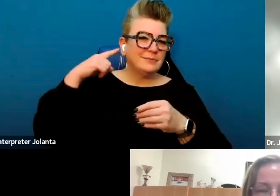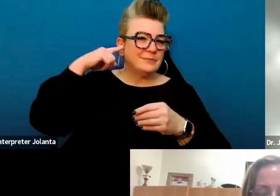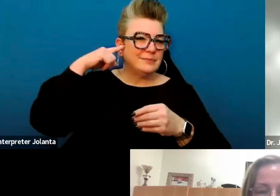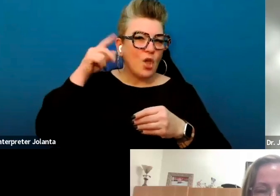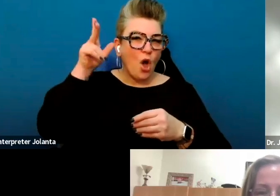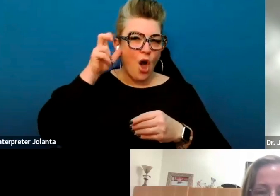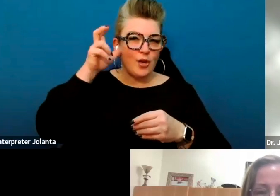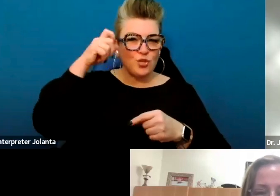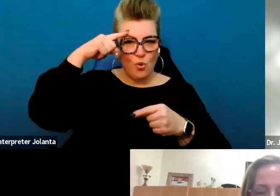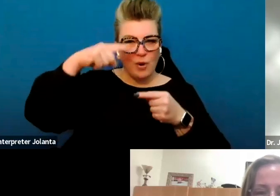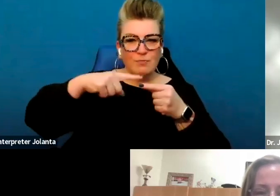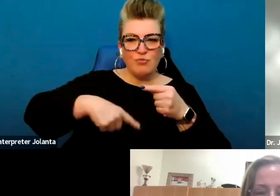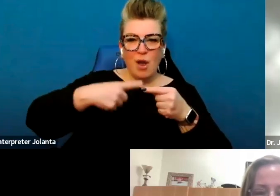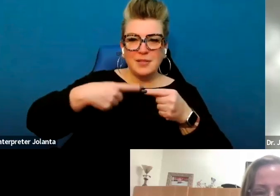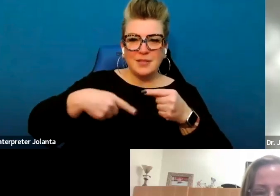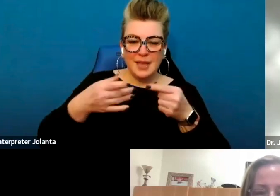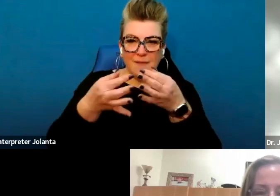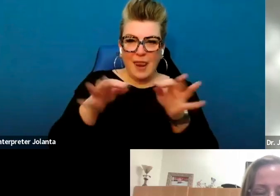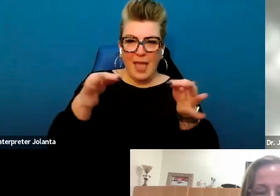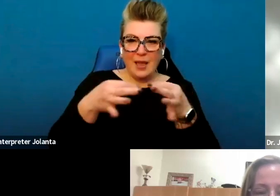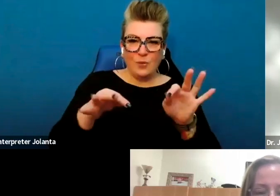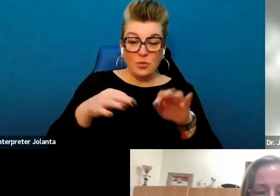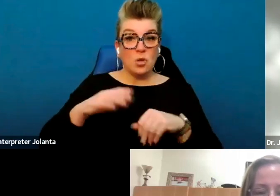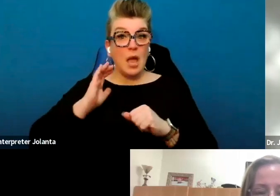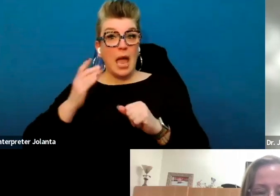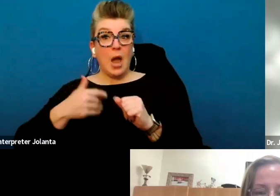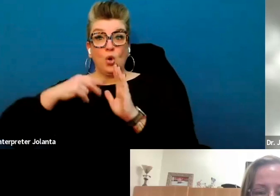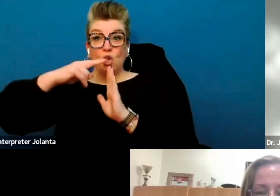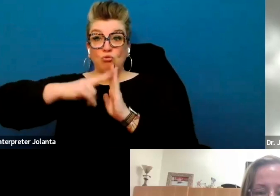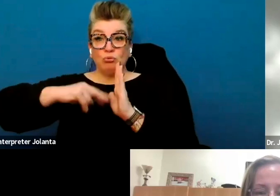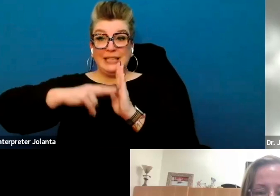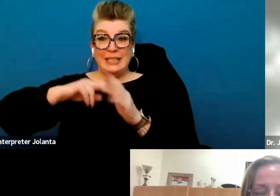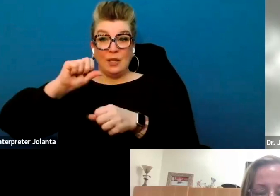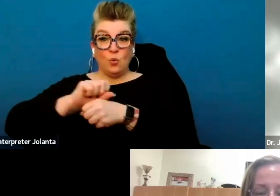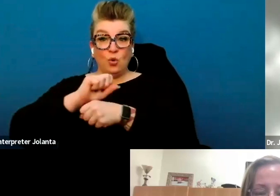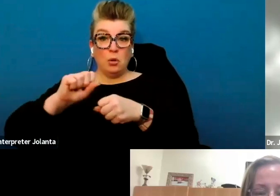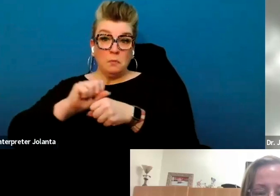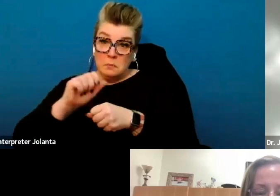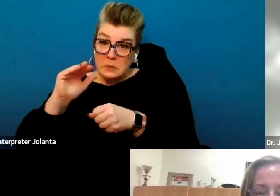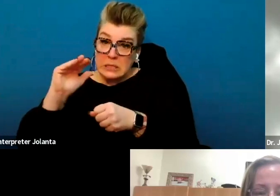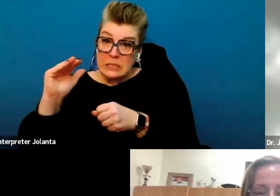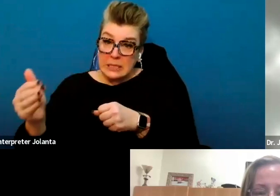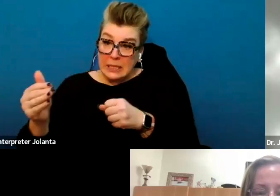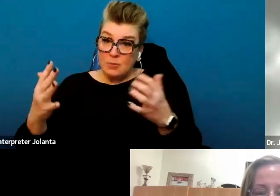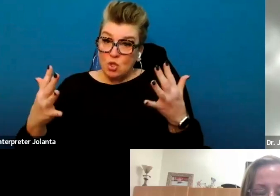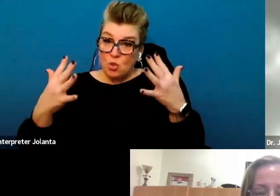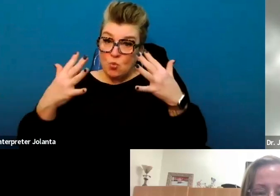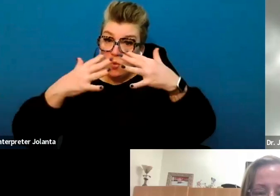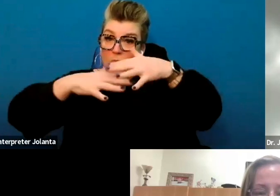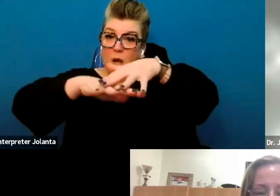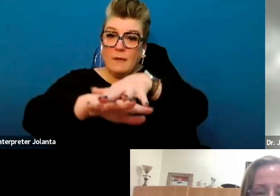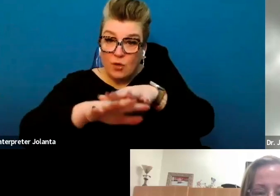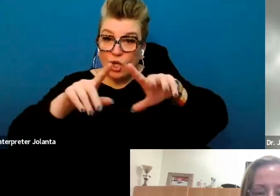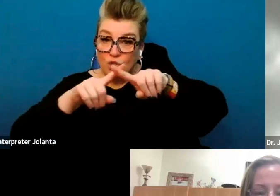of language, but our reading work seems to kind of converge on the